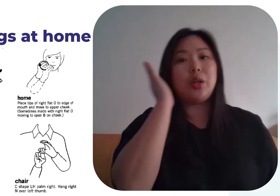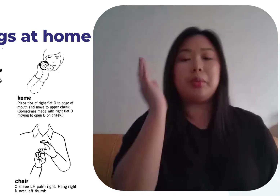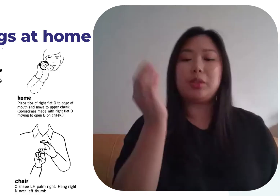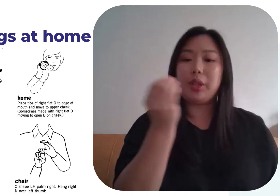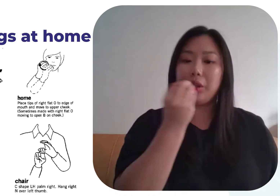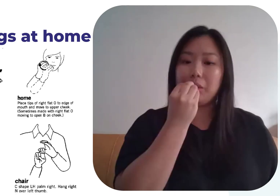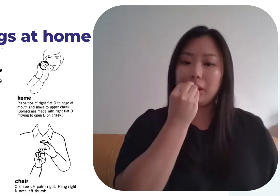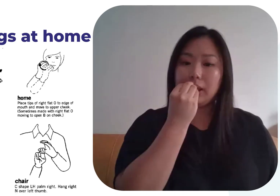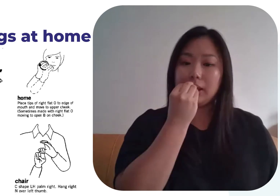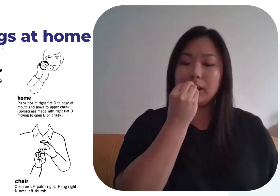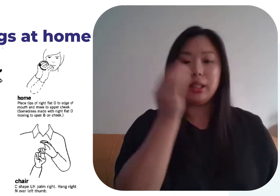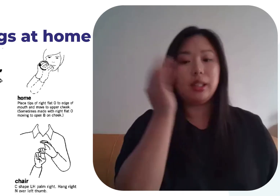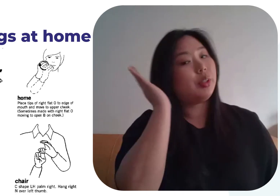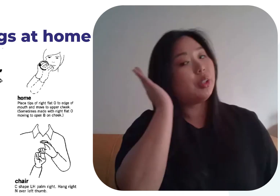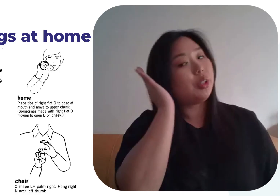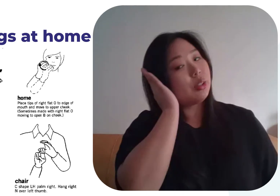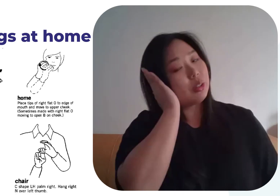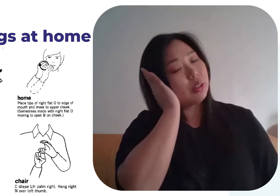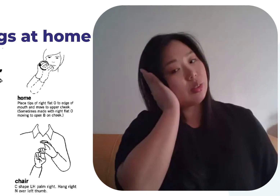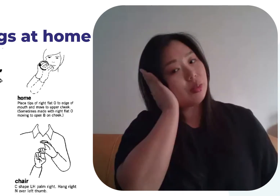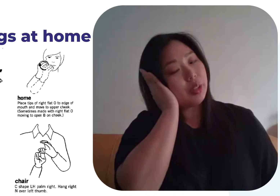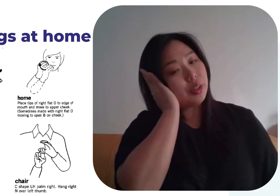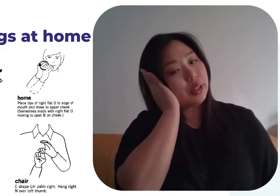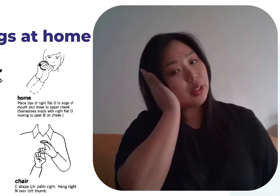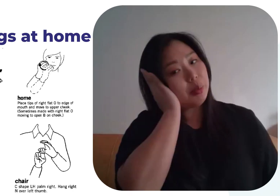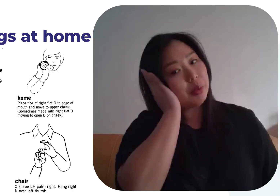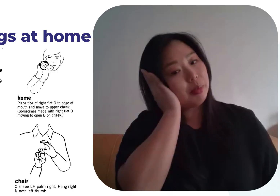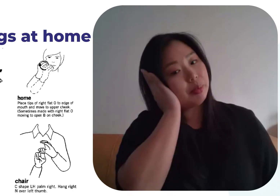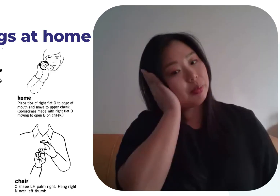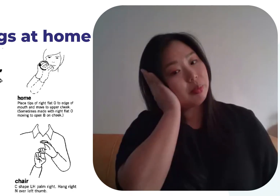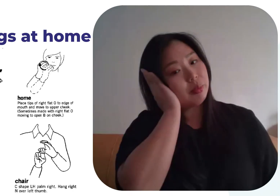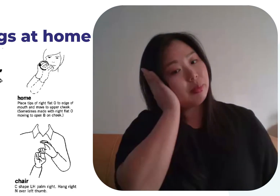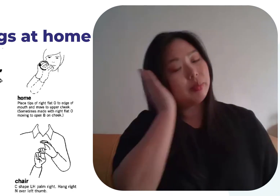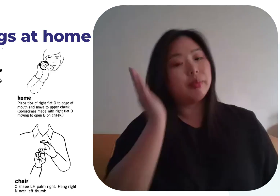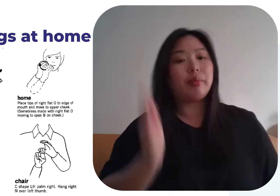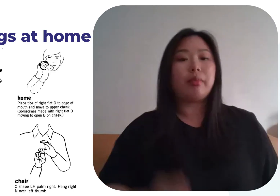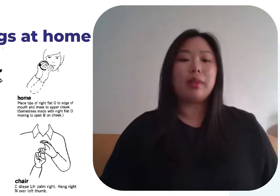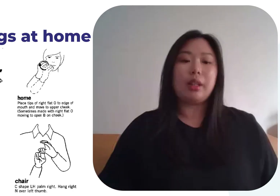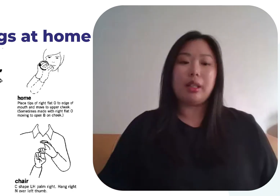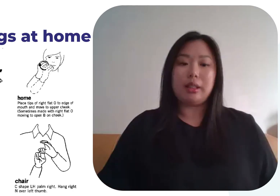So home is where you eat and where you sleep.